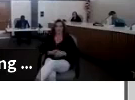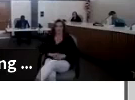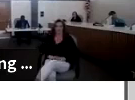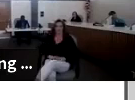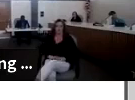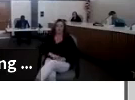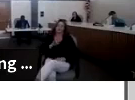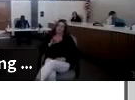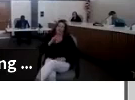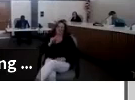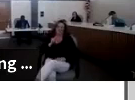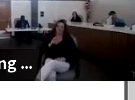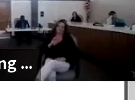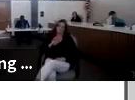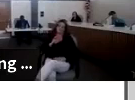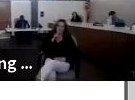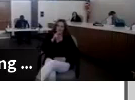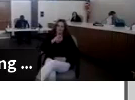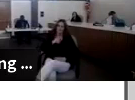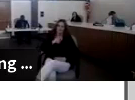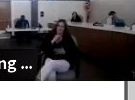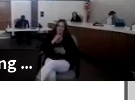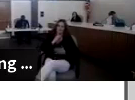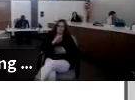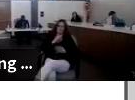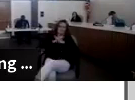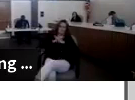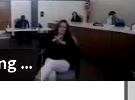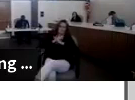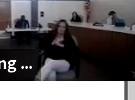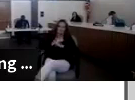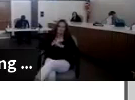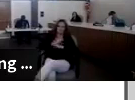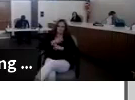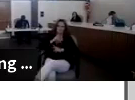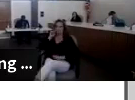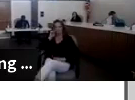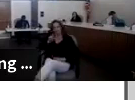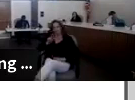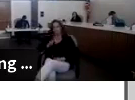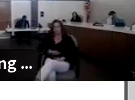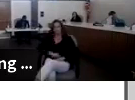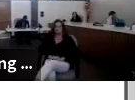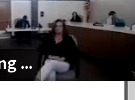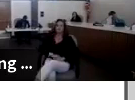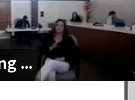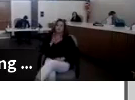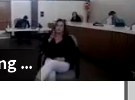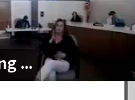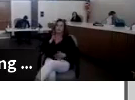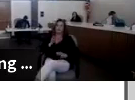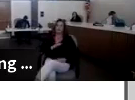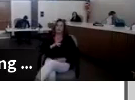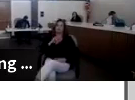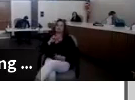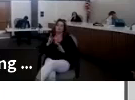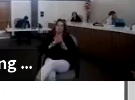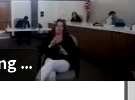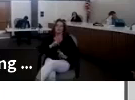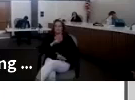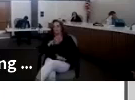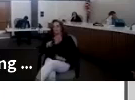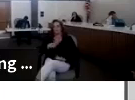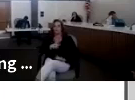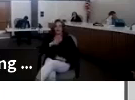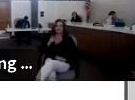views and pedestrian traffic to the south, there's a courtyard and bridges here which allow pedestrians and service vehicles, as